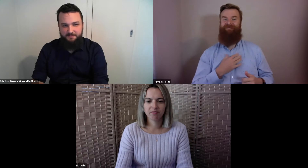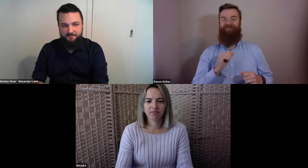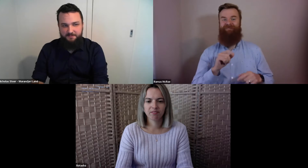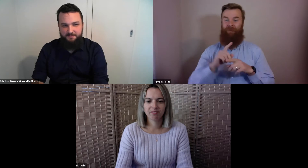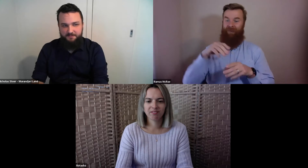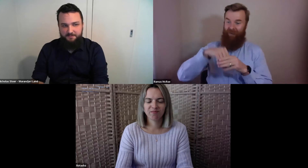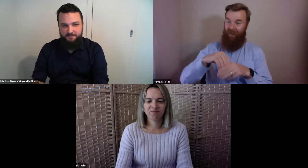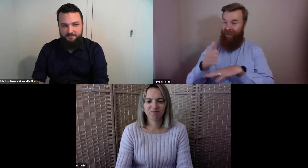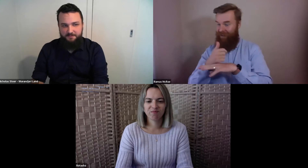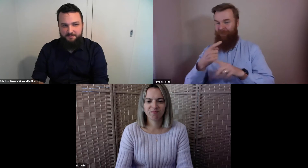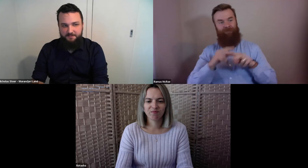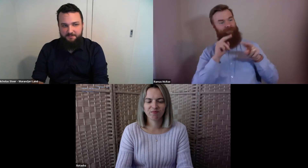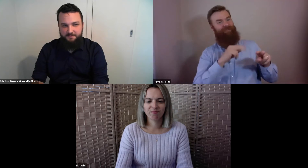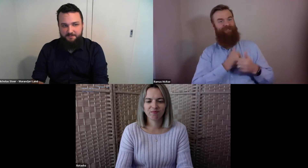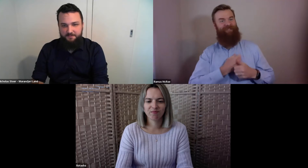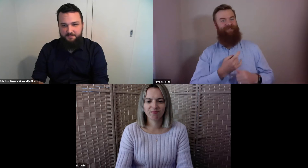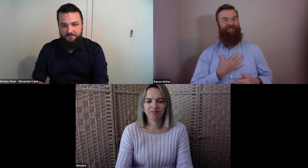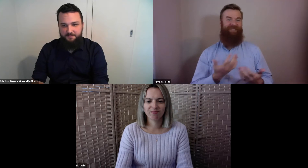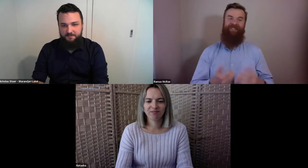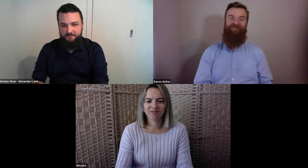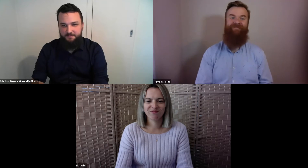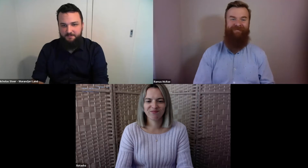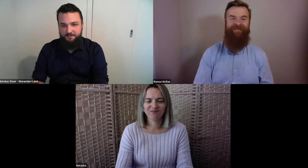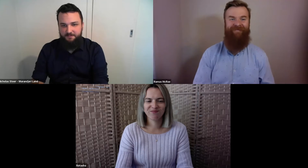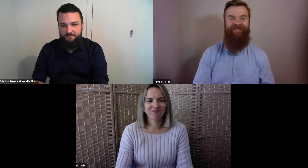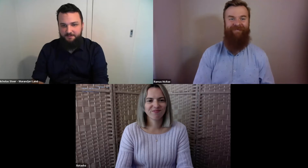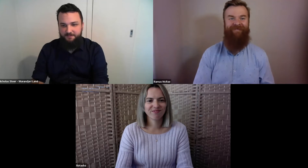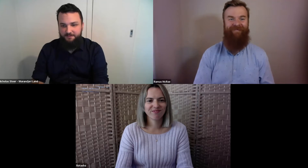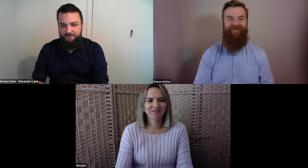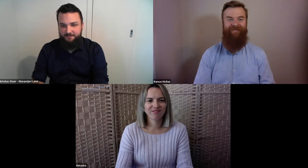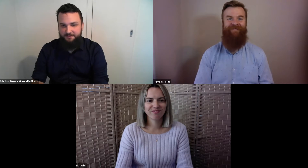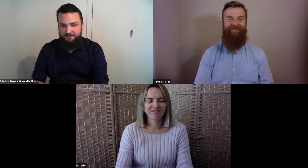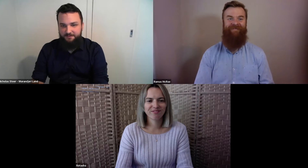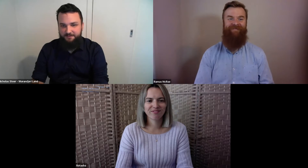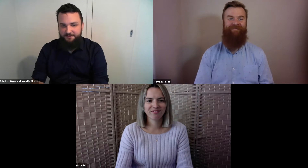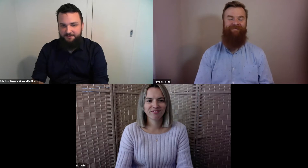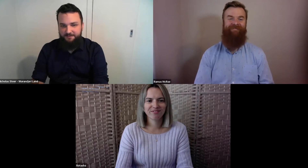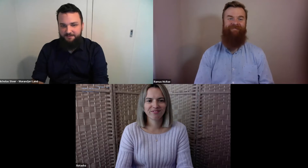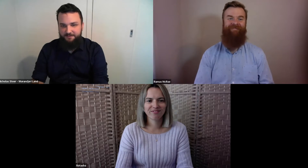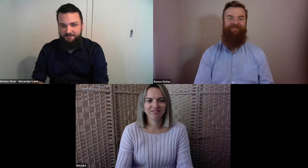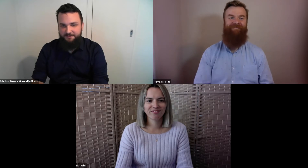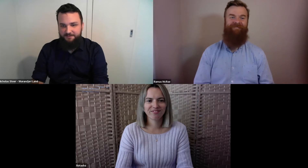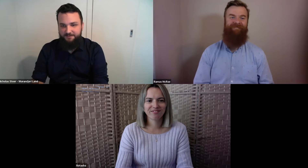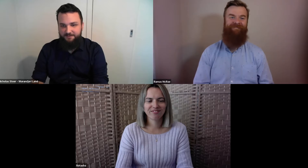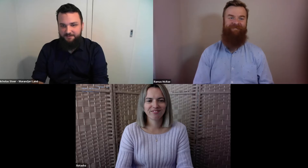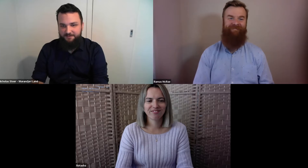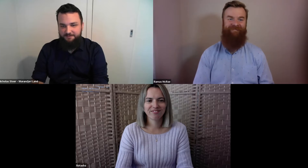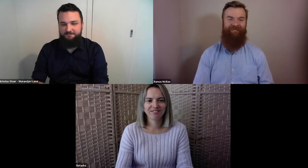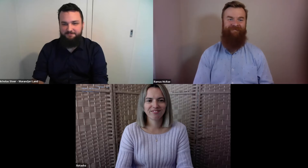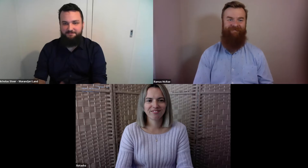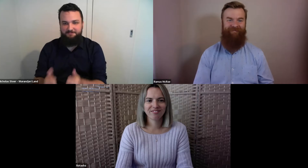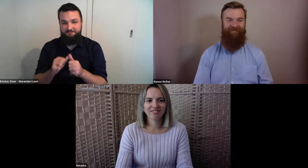direction, it's the different angles and all the nuances that are involved in creating a piece like this. And I really did enjoy it for that reason.